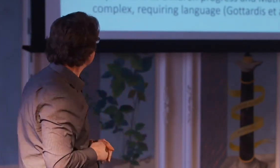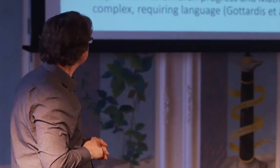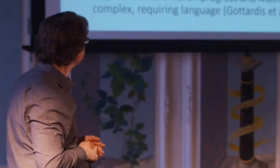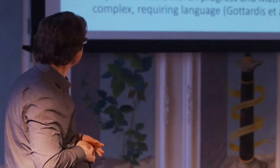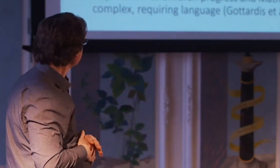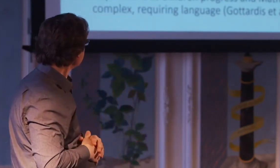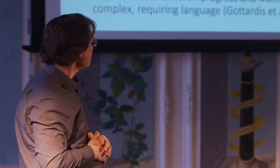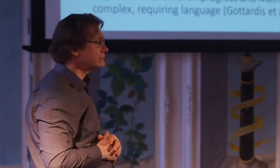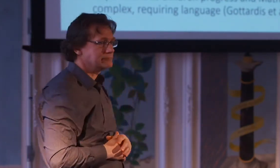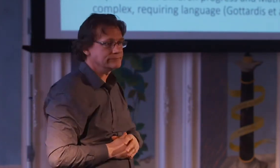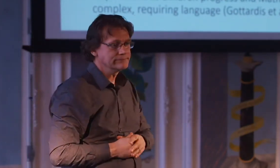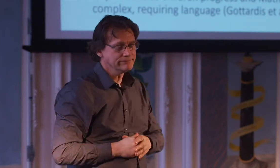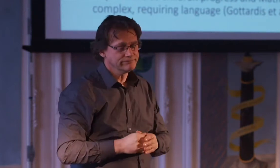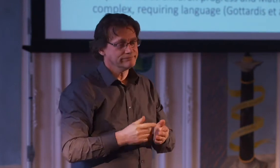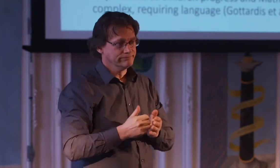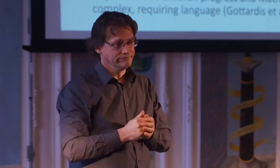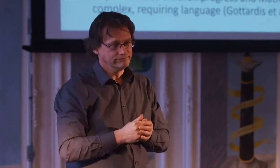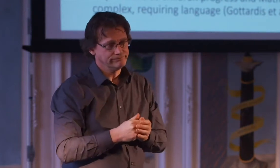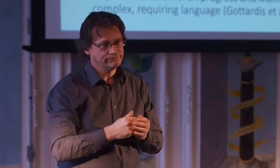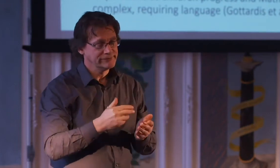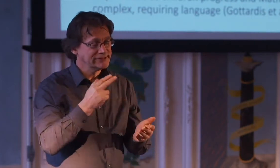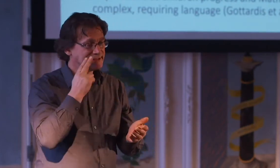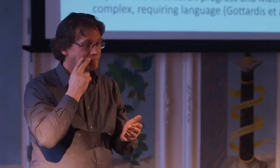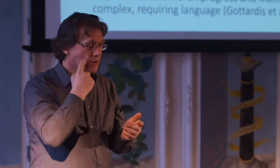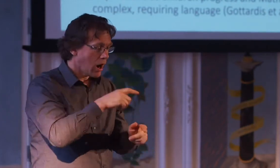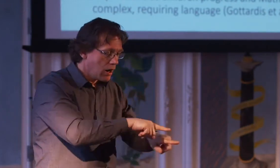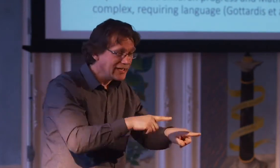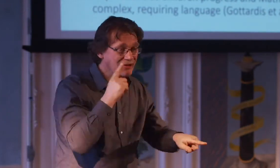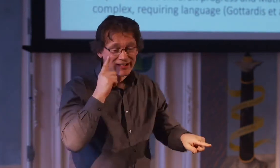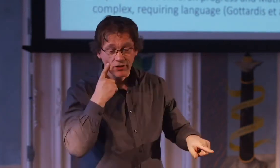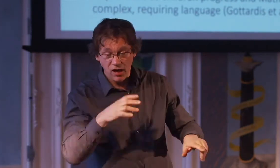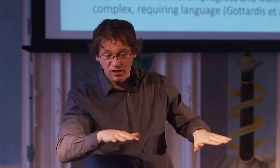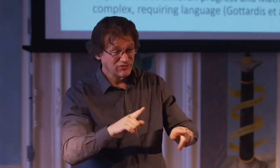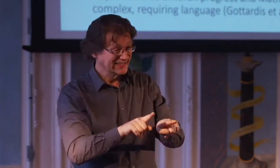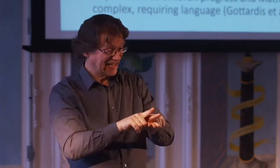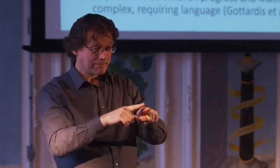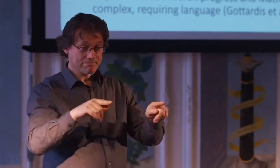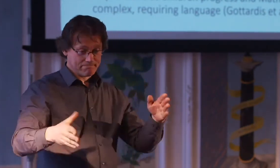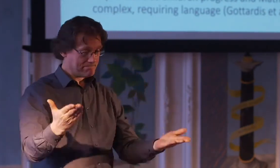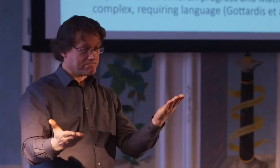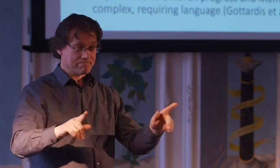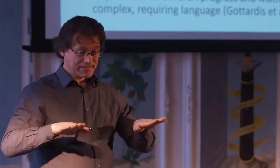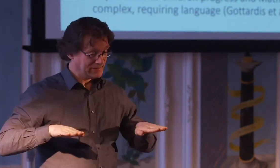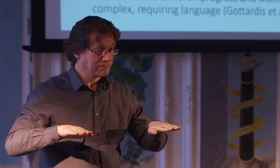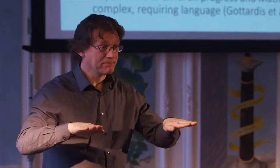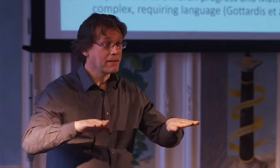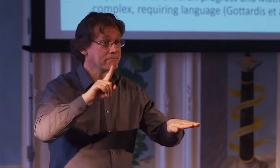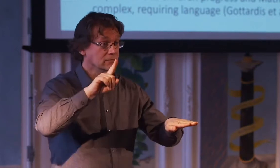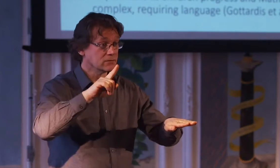deaf children and adults can have full access to public services in sign language. And really, what's interesting is this research that's